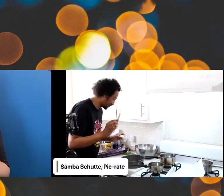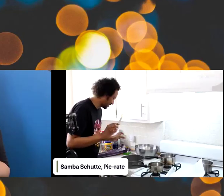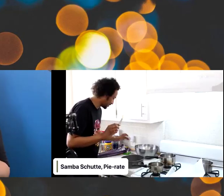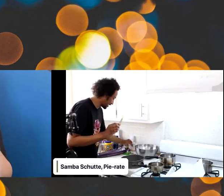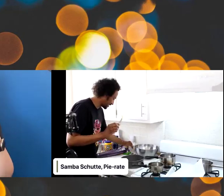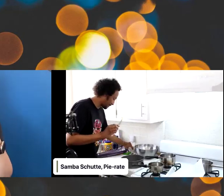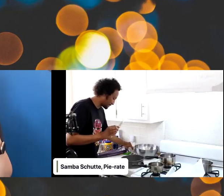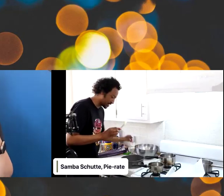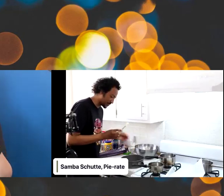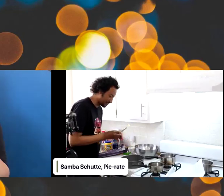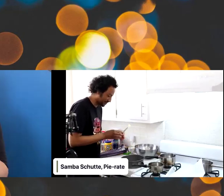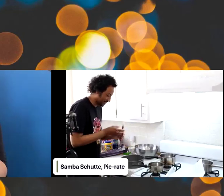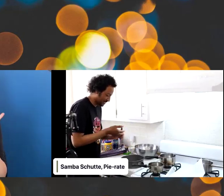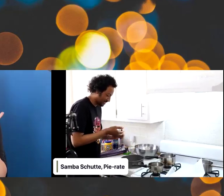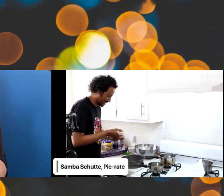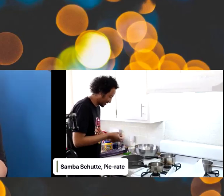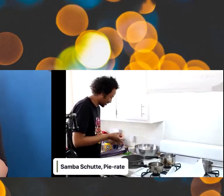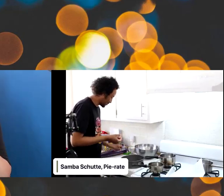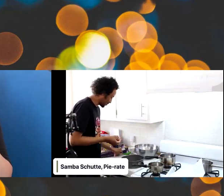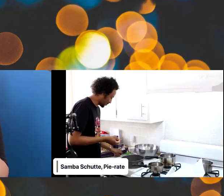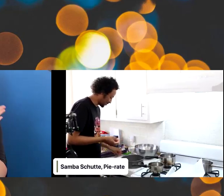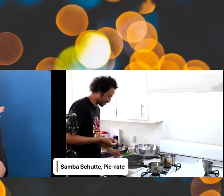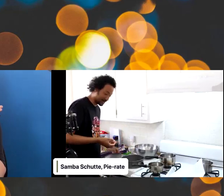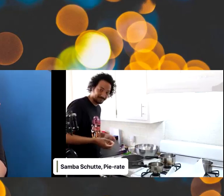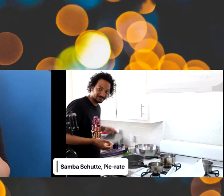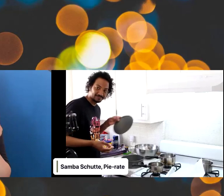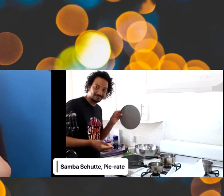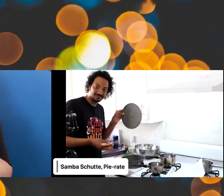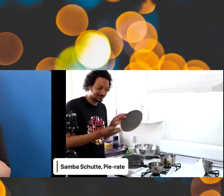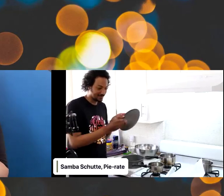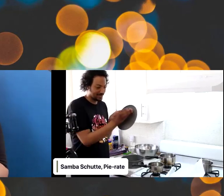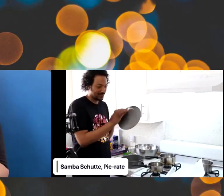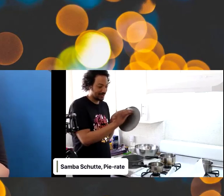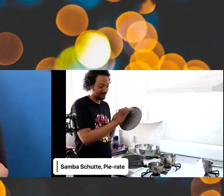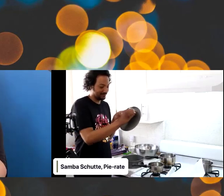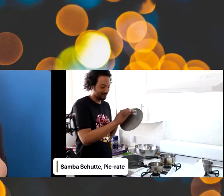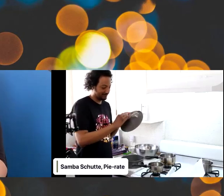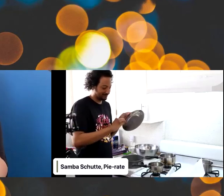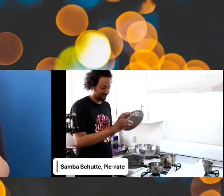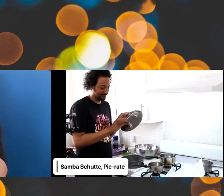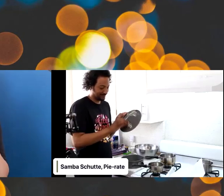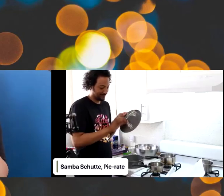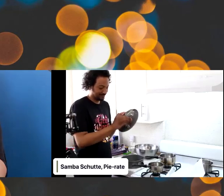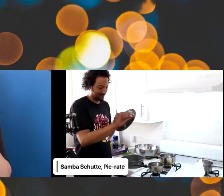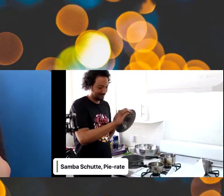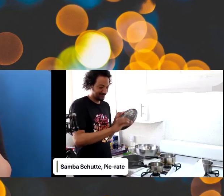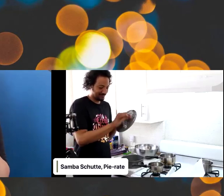Get your fingers nice and buttery, and just go all over the bottom, right?